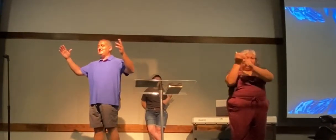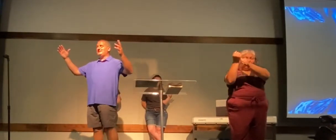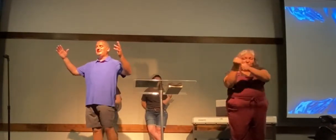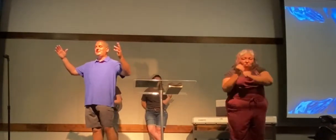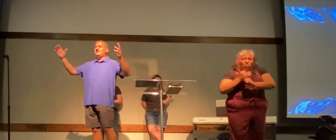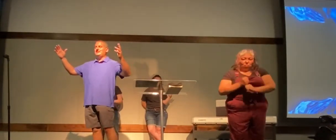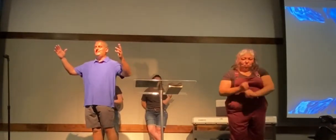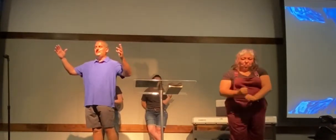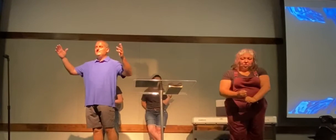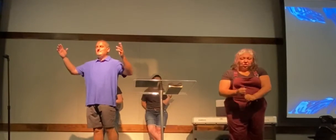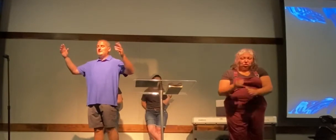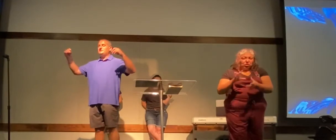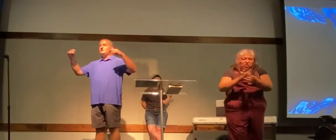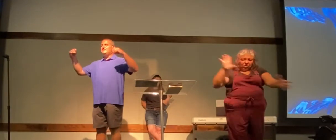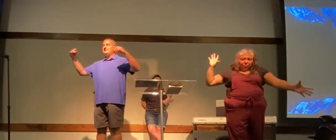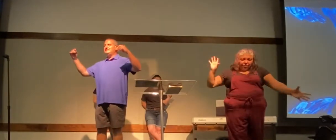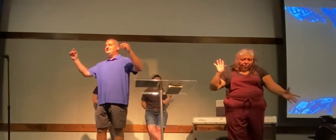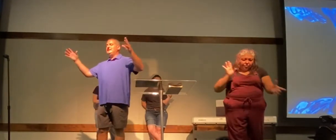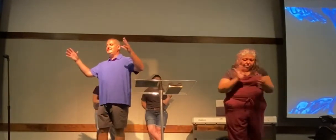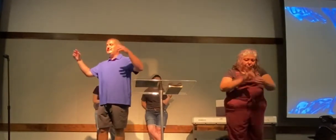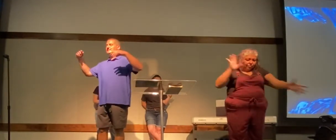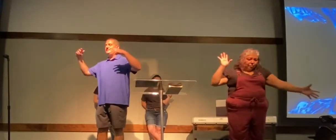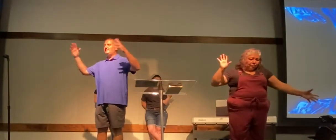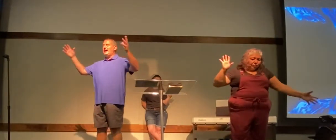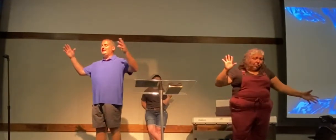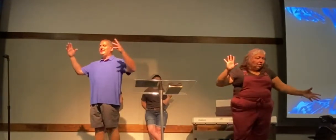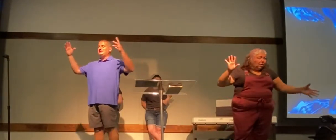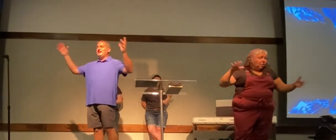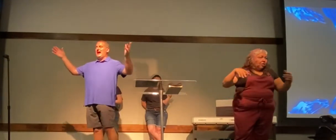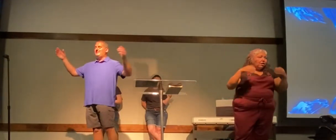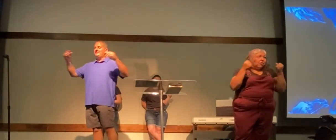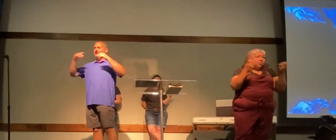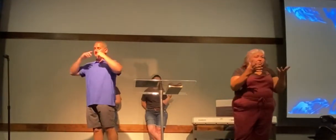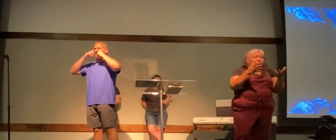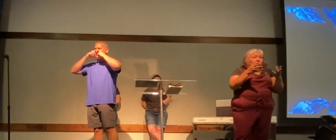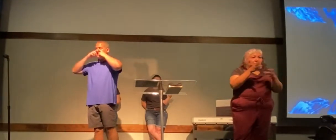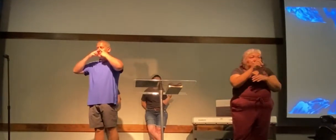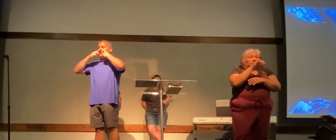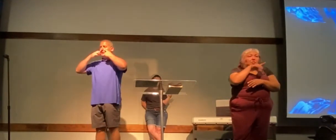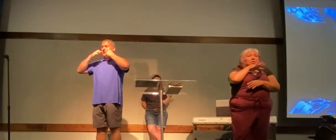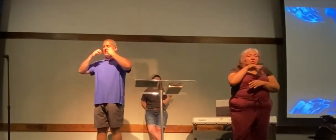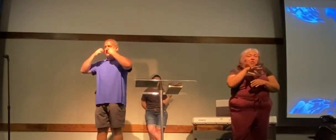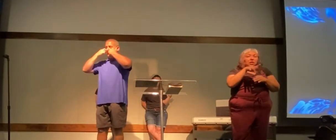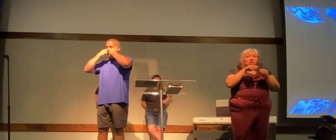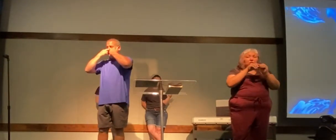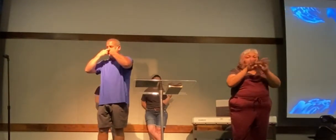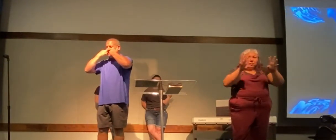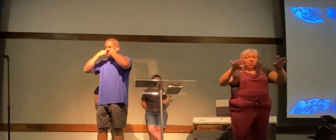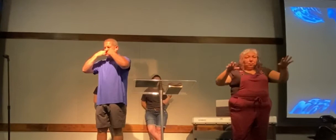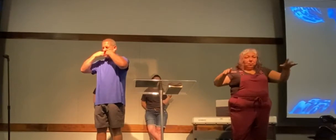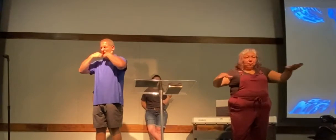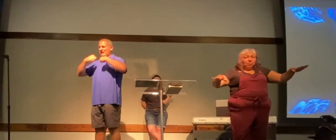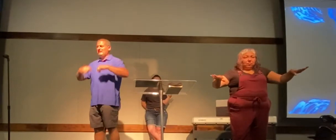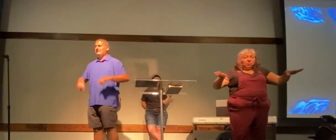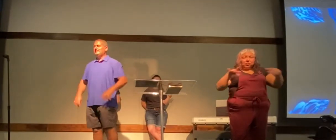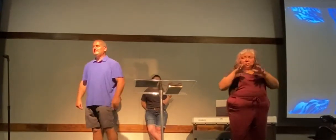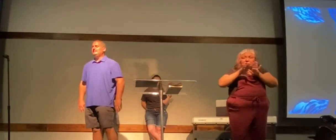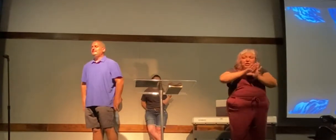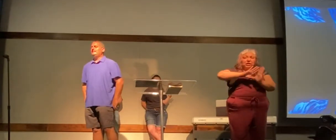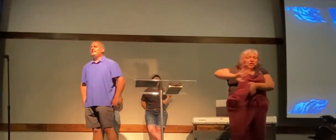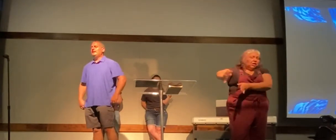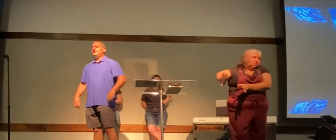them, disintegrate them, turn them into dust, let them fly like chaff, guys. Get away from us.